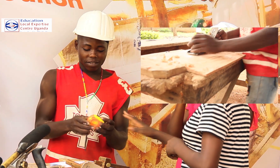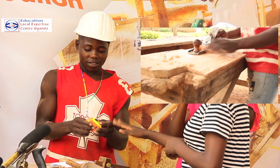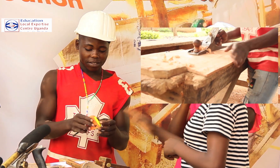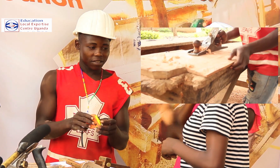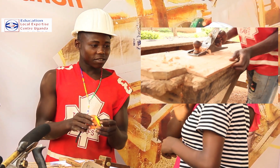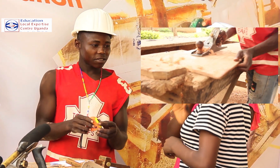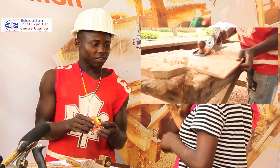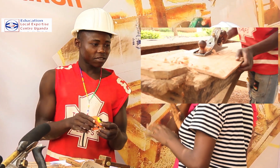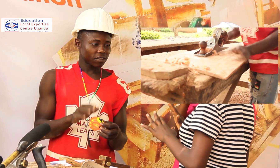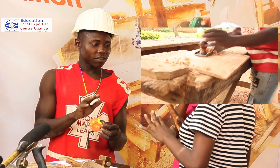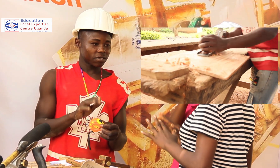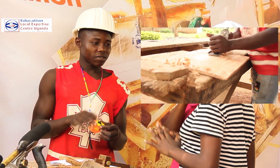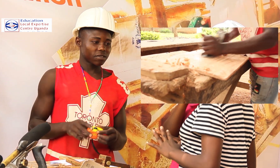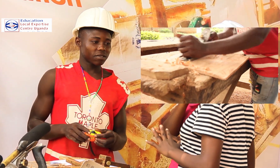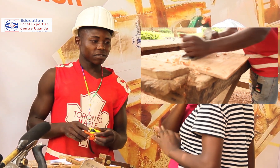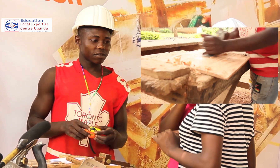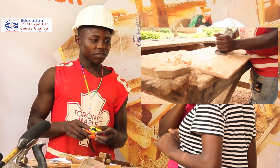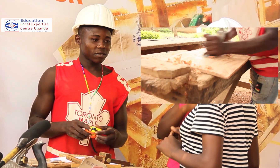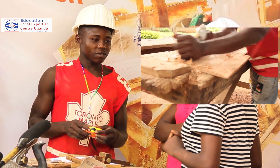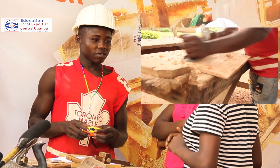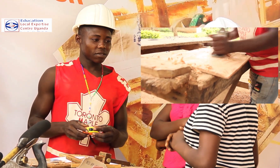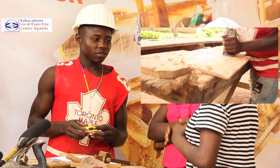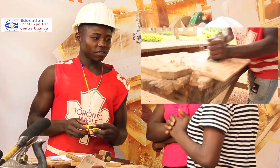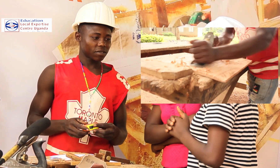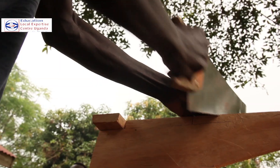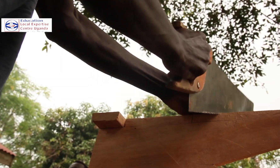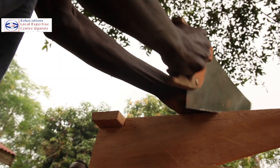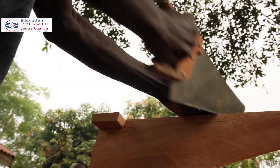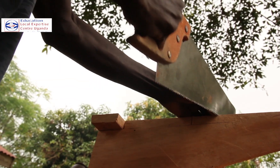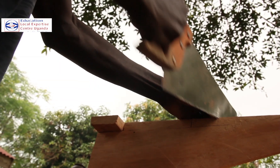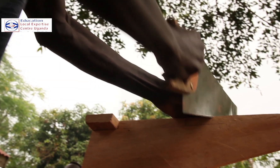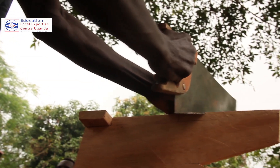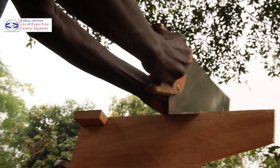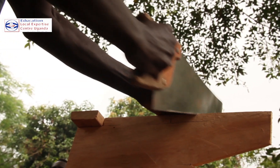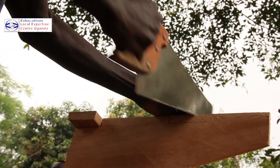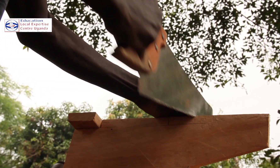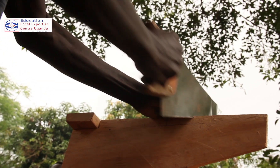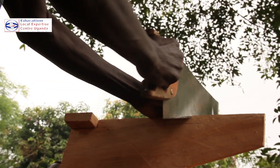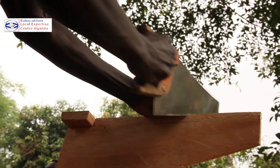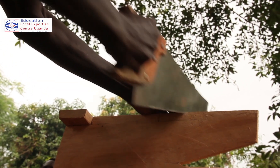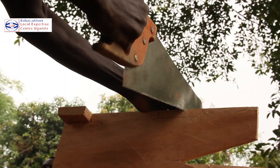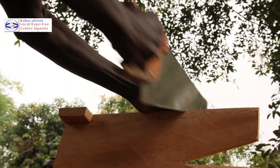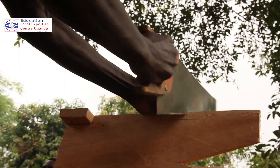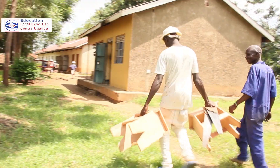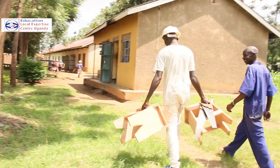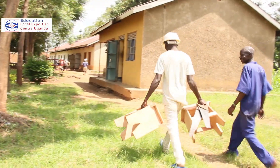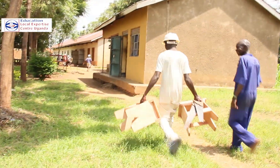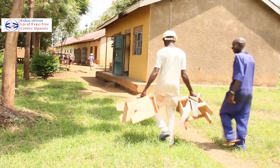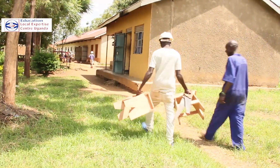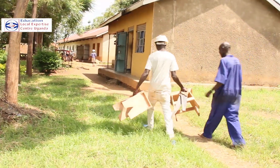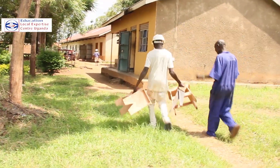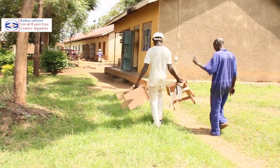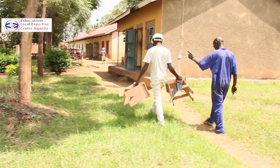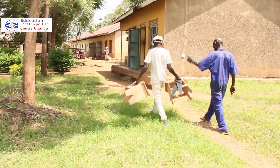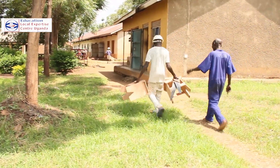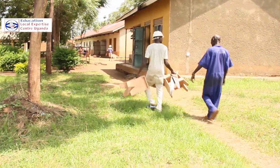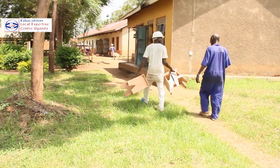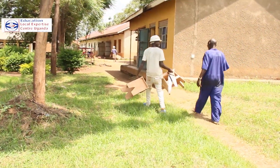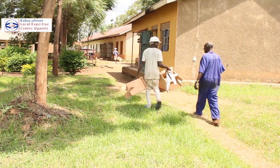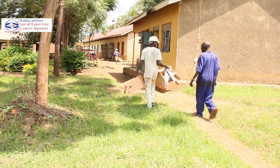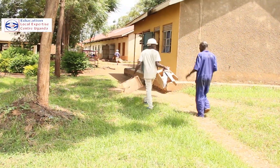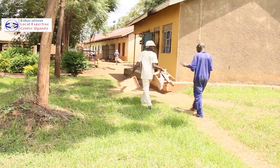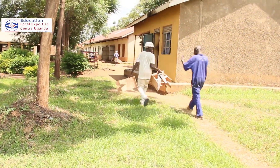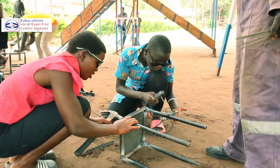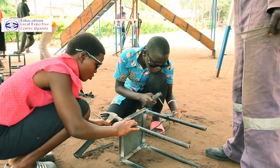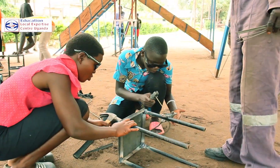that, finish making that table, then the teacher told them they need to have the chair. They tried to make that